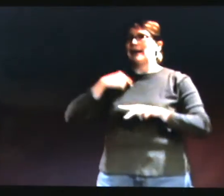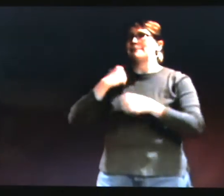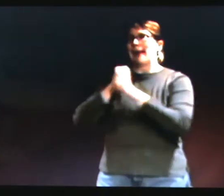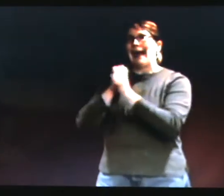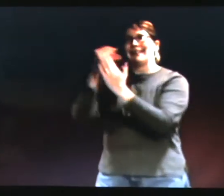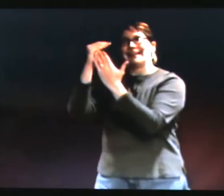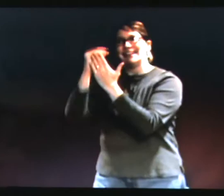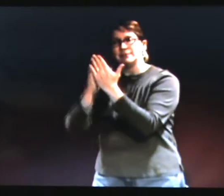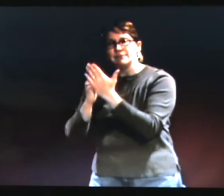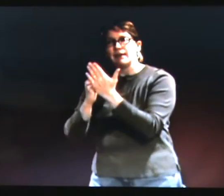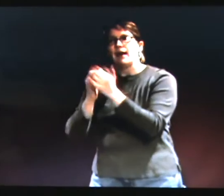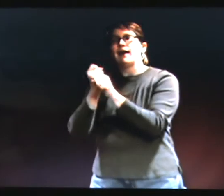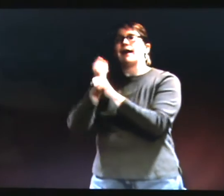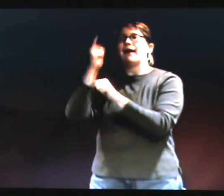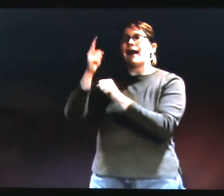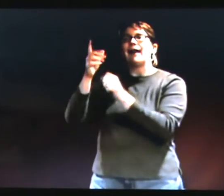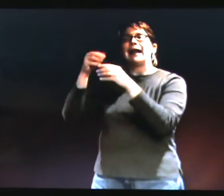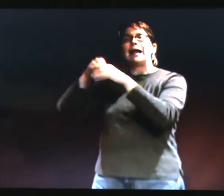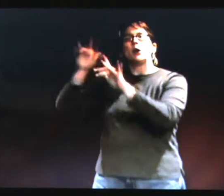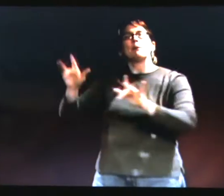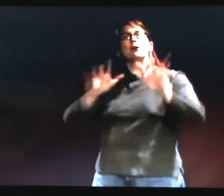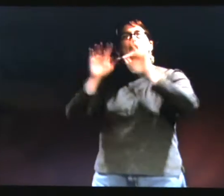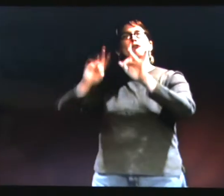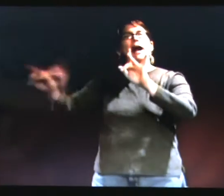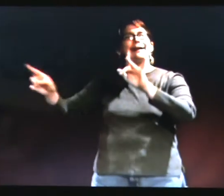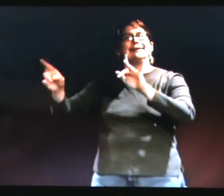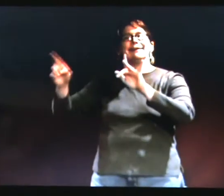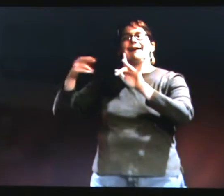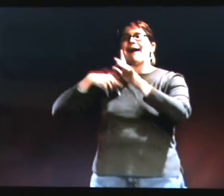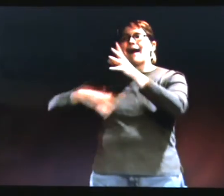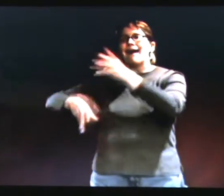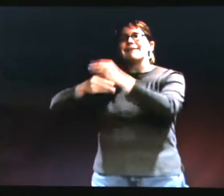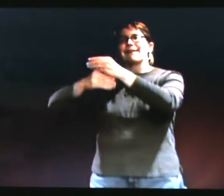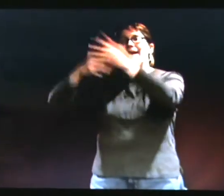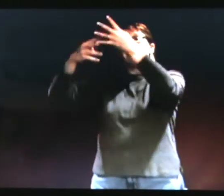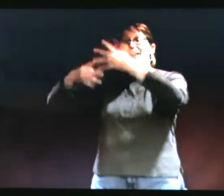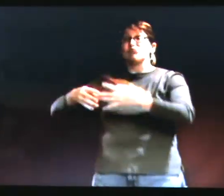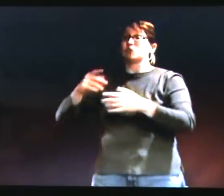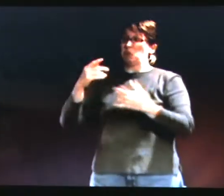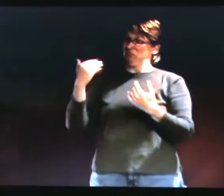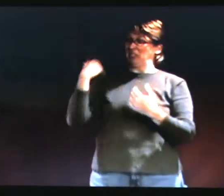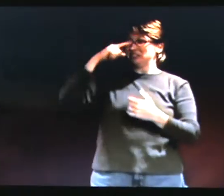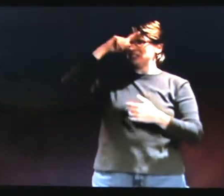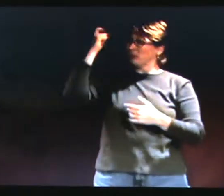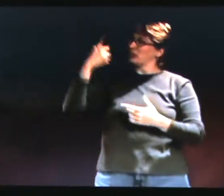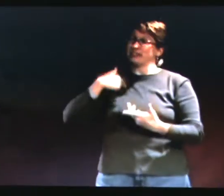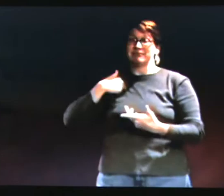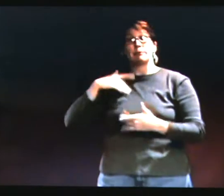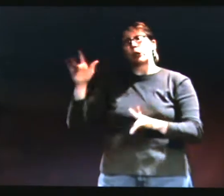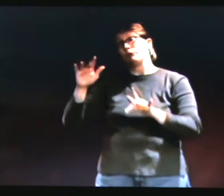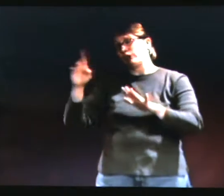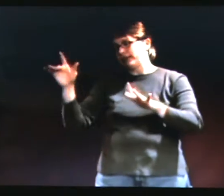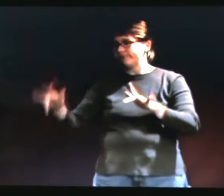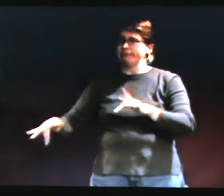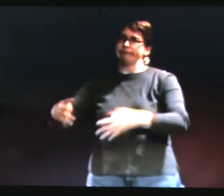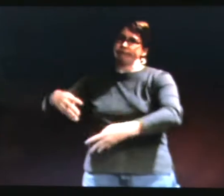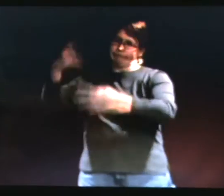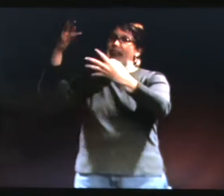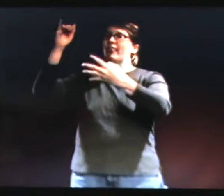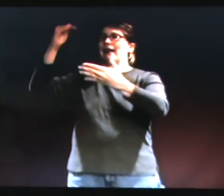was really awkward. We made a list on the computer and we had everything ready. And so that summer, we